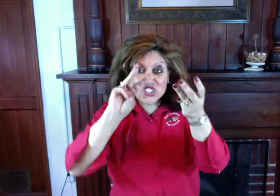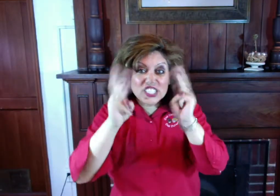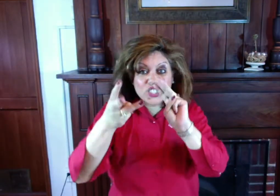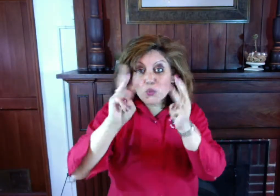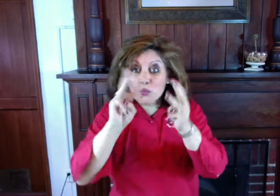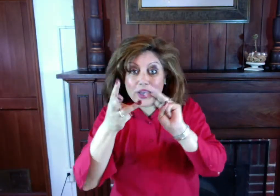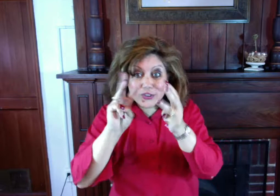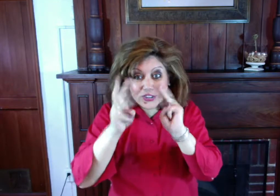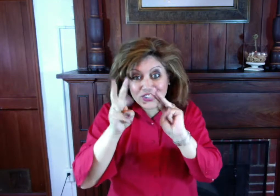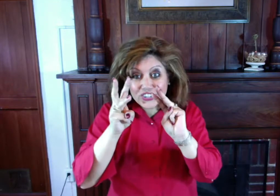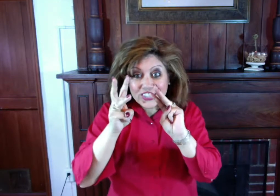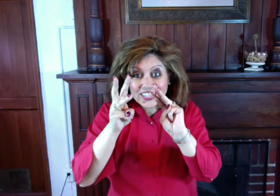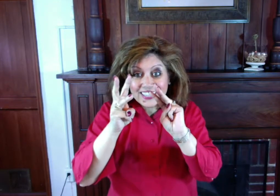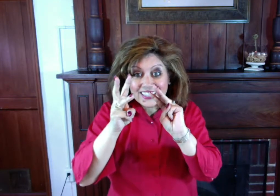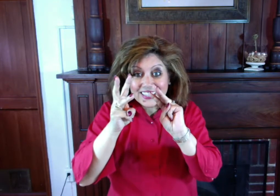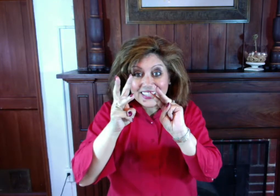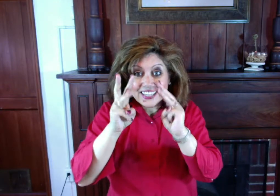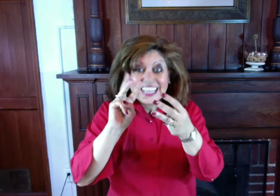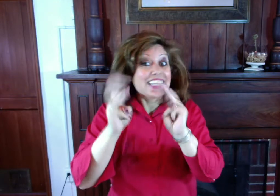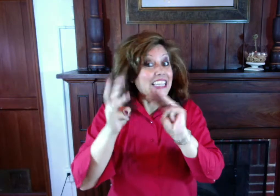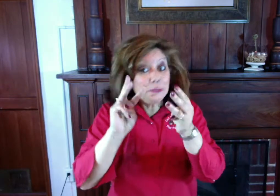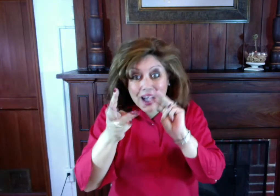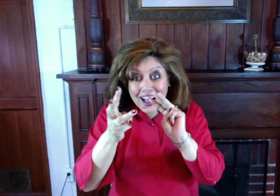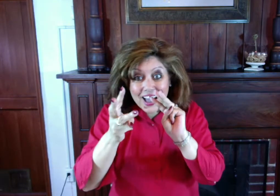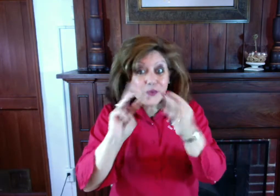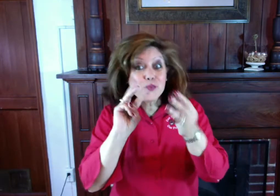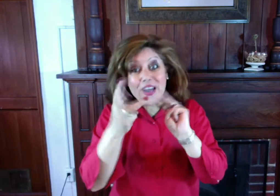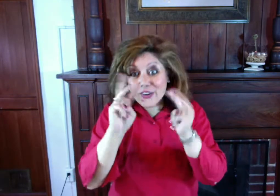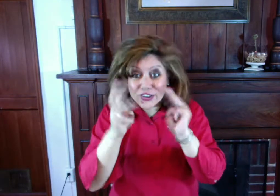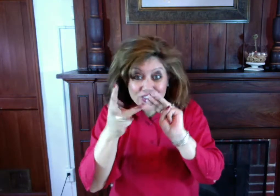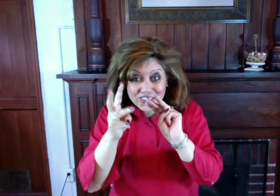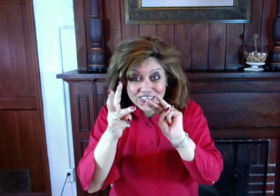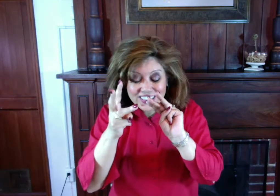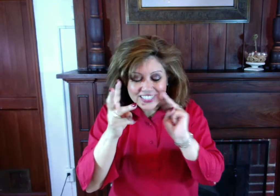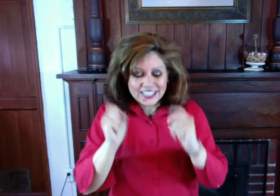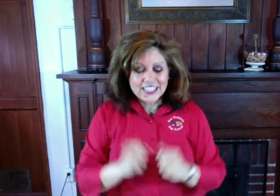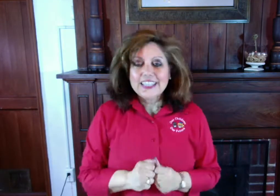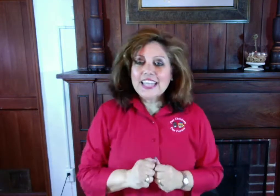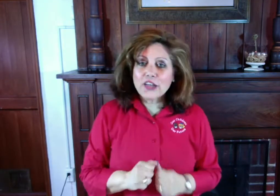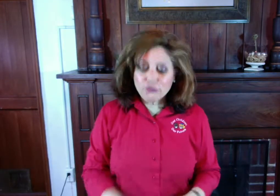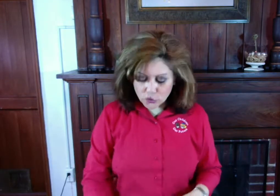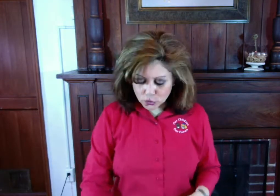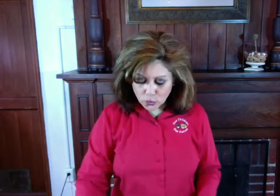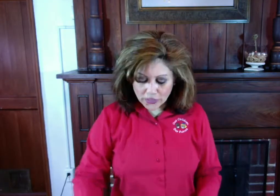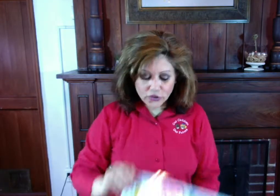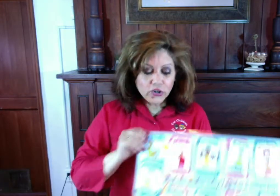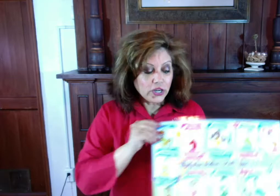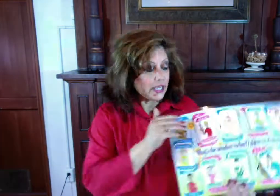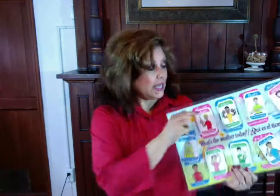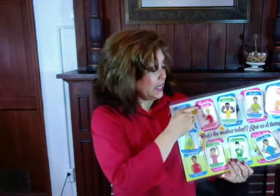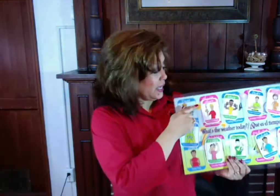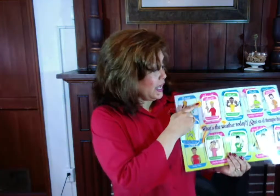so weather, clima, weather. Now the first weather